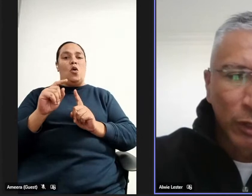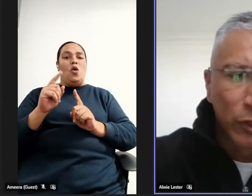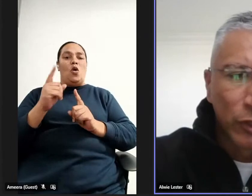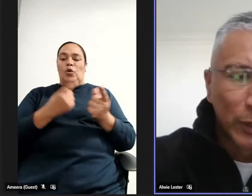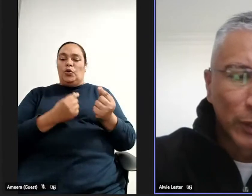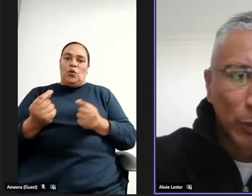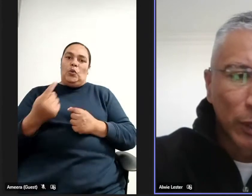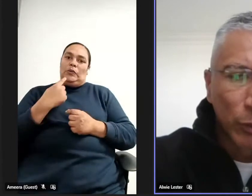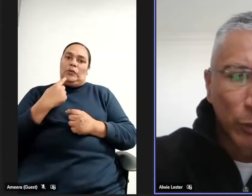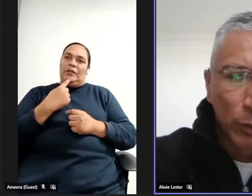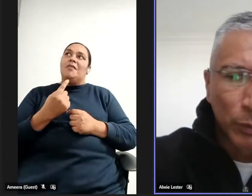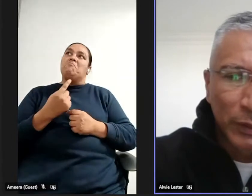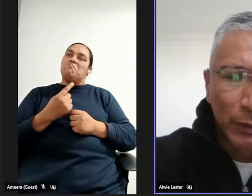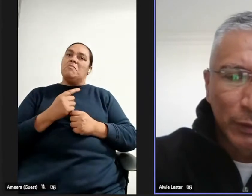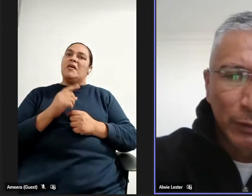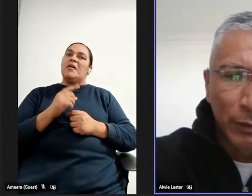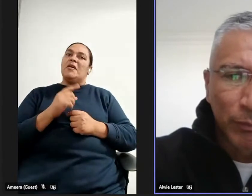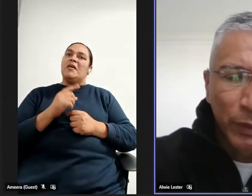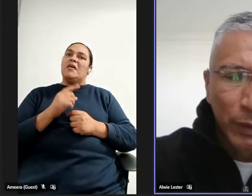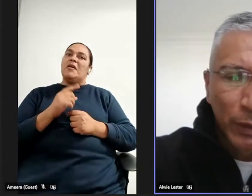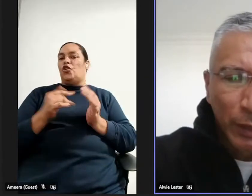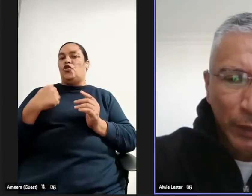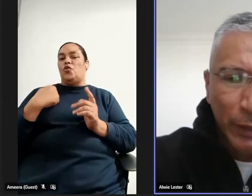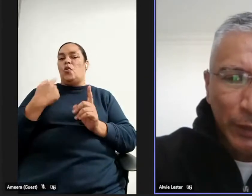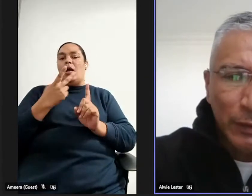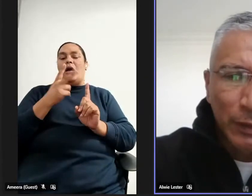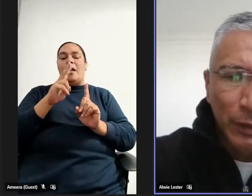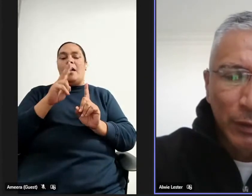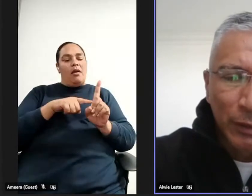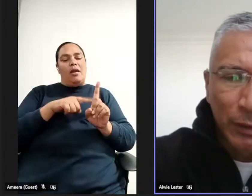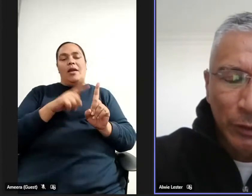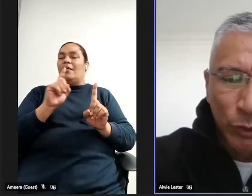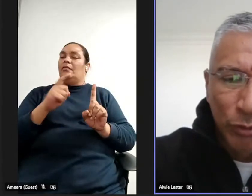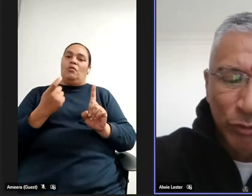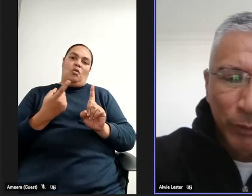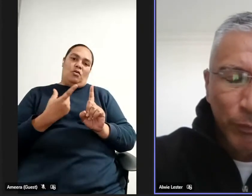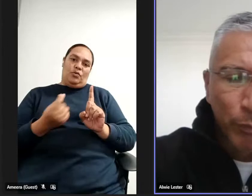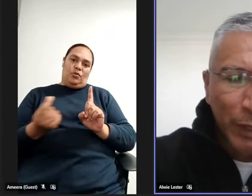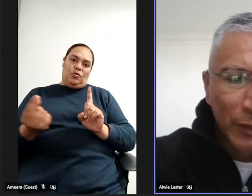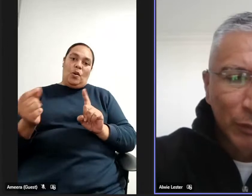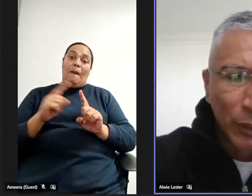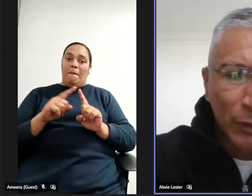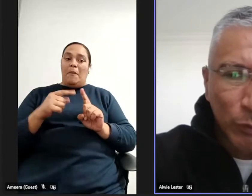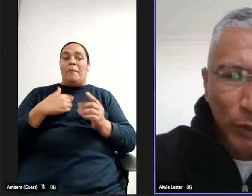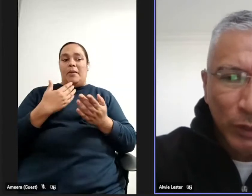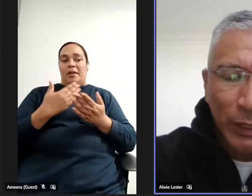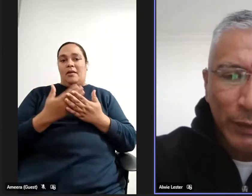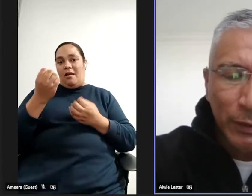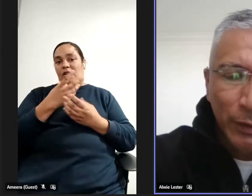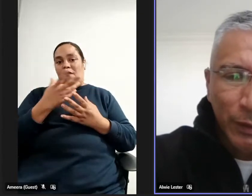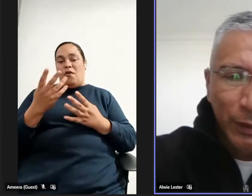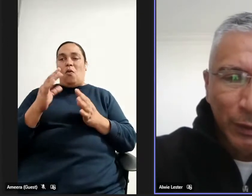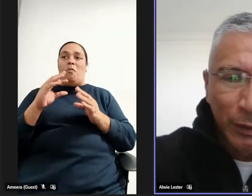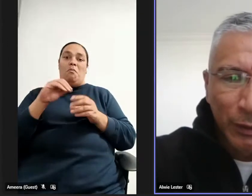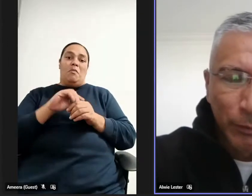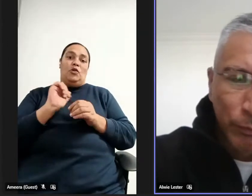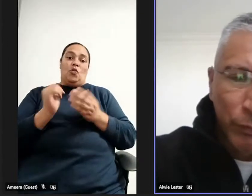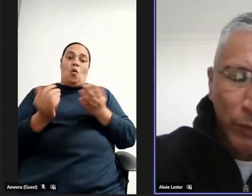what technology we can apply at what particular time. I can say in the sort of balanced mix that we look at,